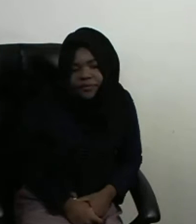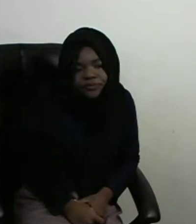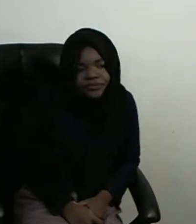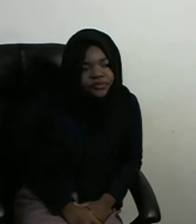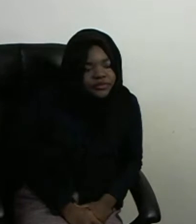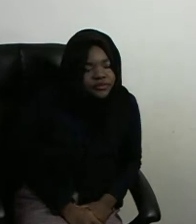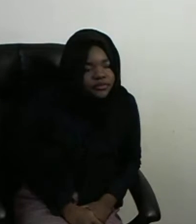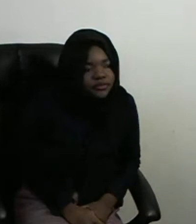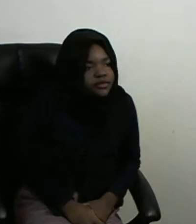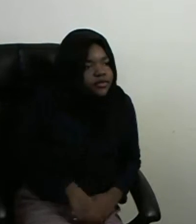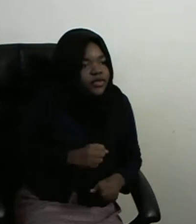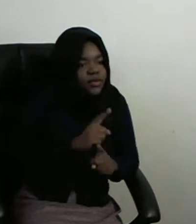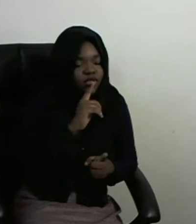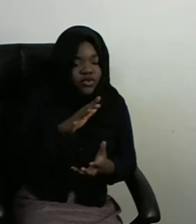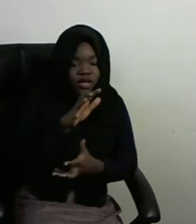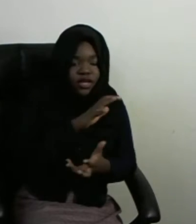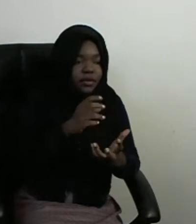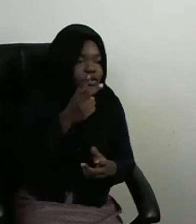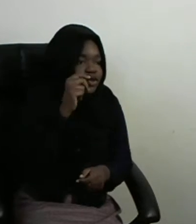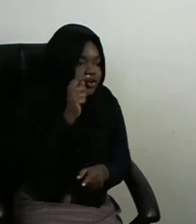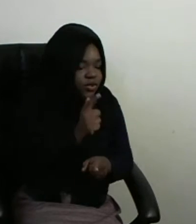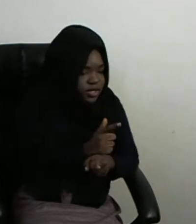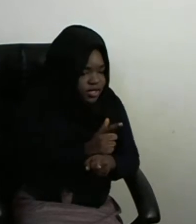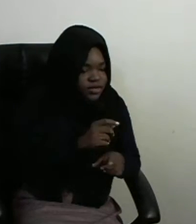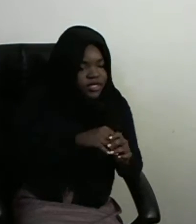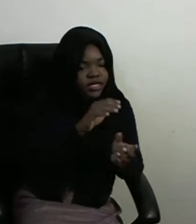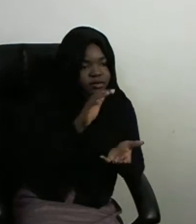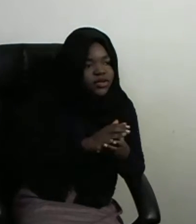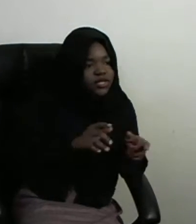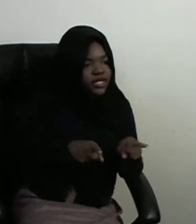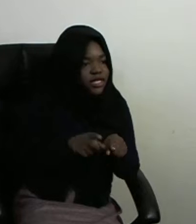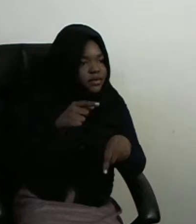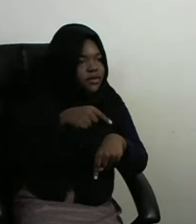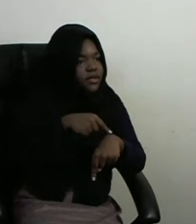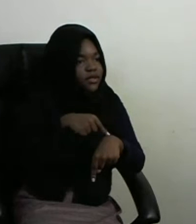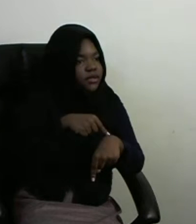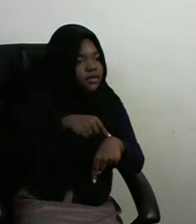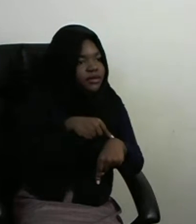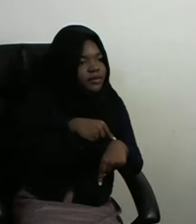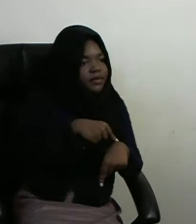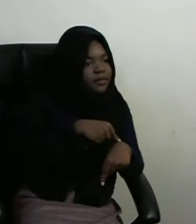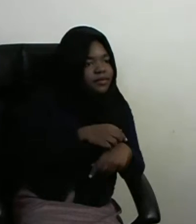So you don't combine two sisters in marriage at the same time,